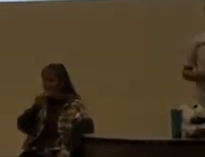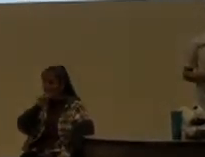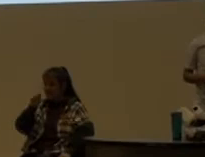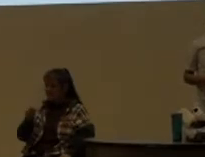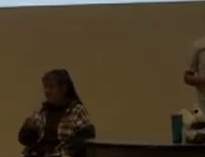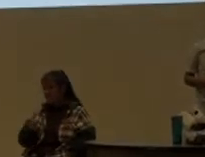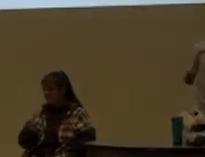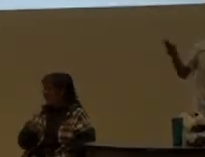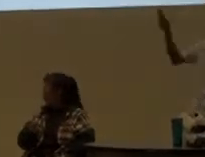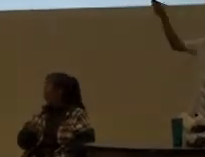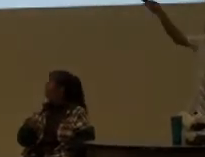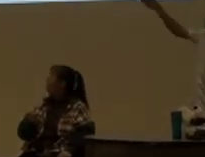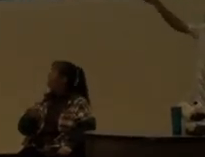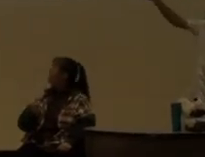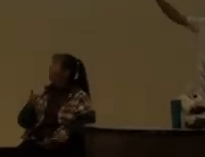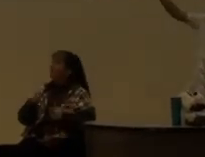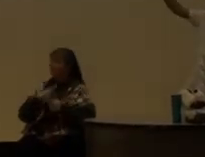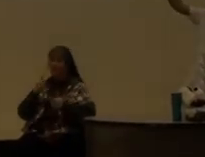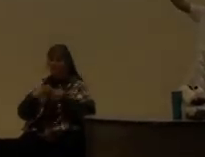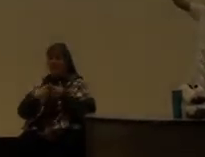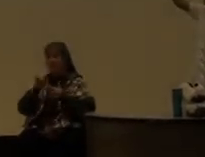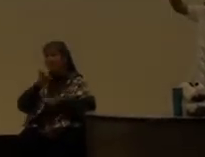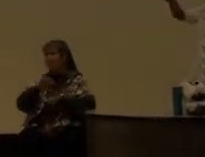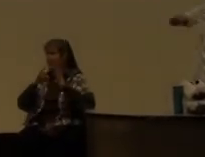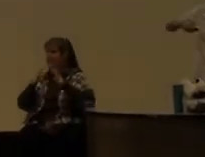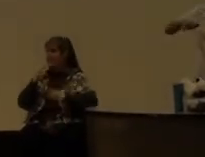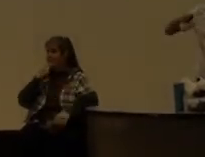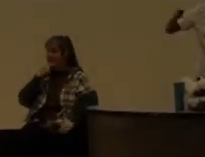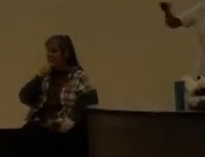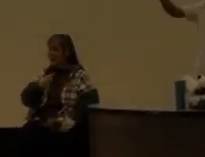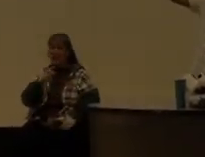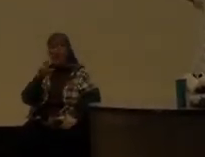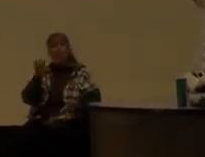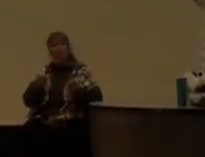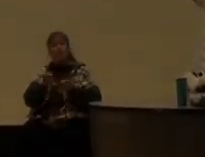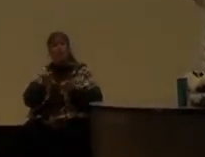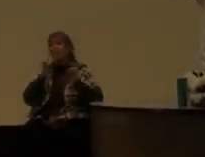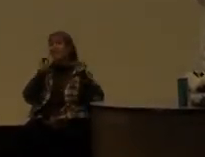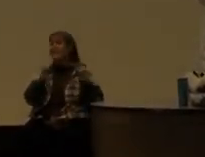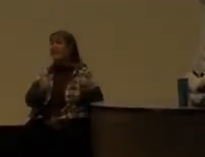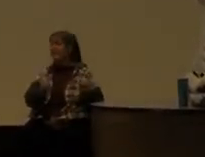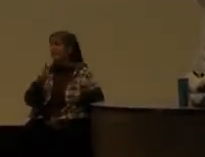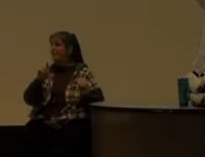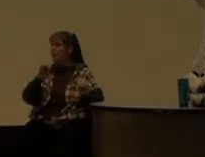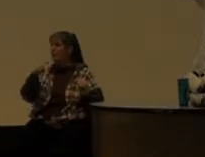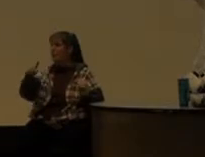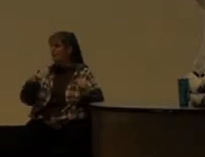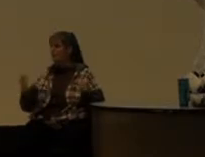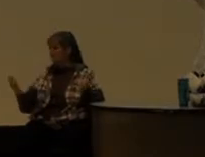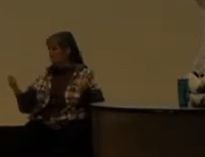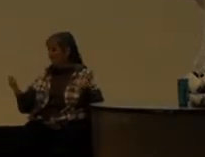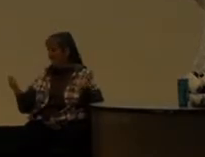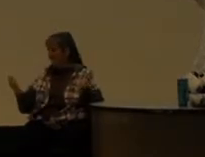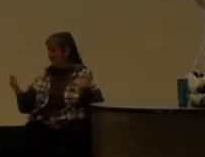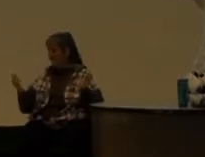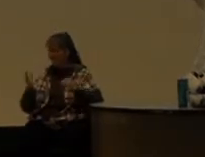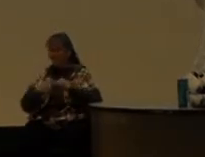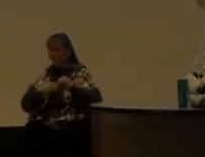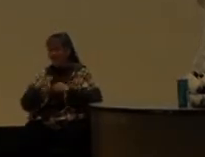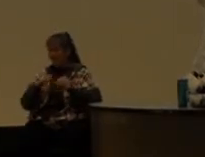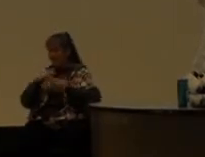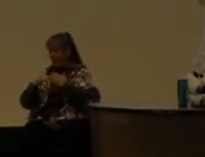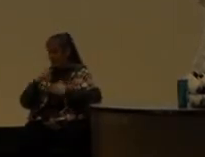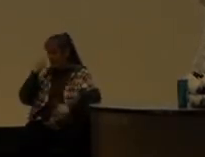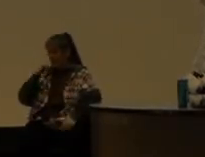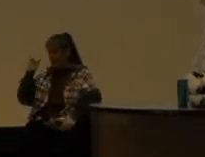semicolon right after the for loop. Because then that's basically saying do nothing in that for loop and then doing the print after. So even if your program looks